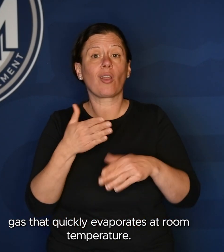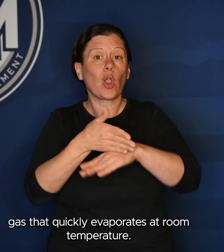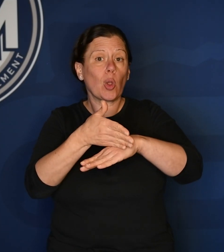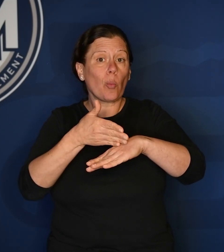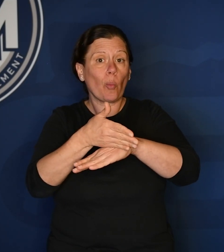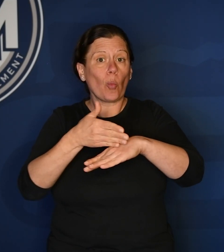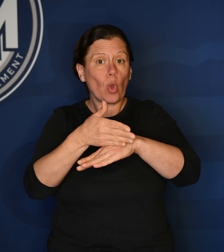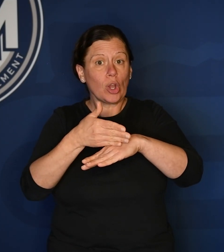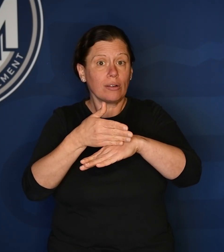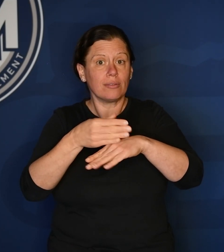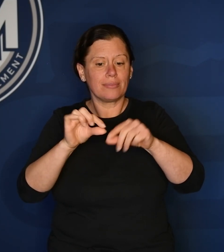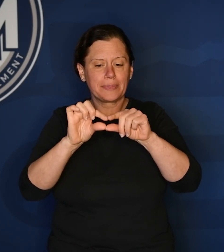temperature.